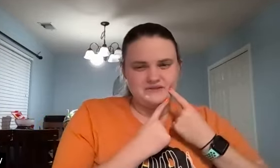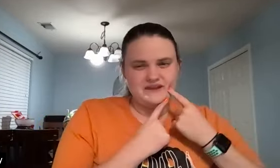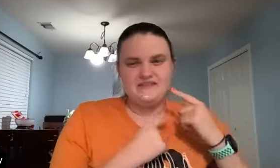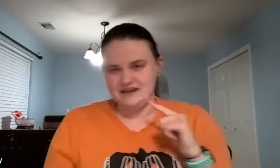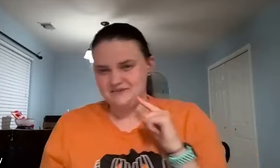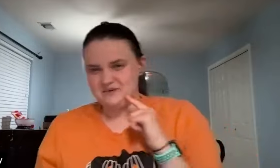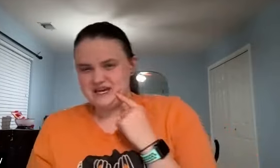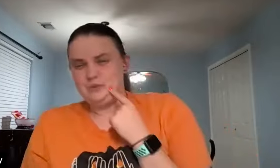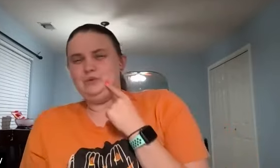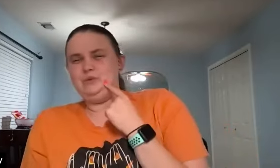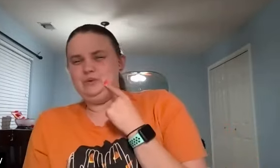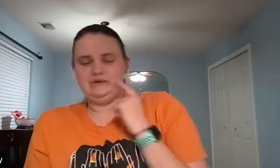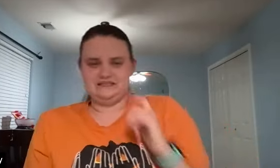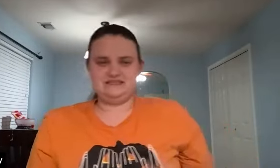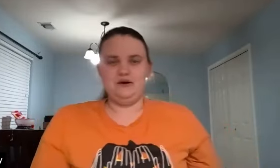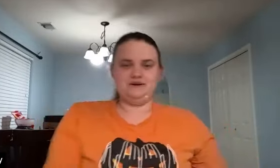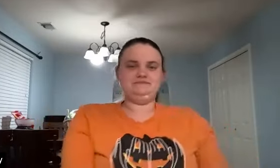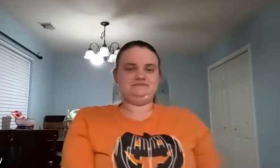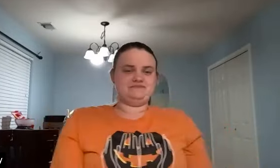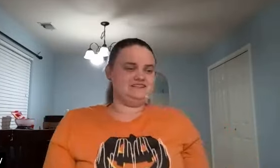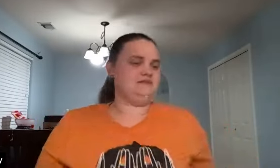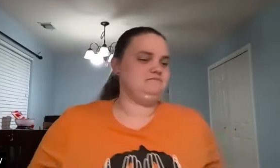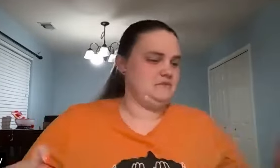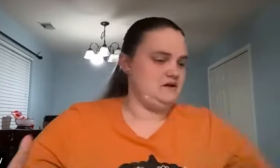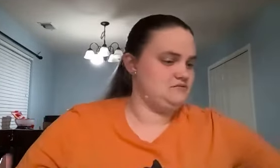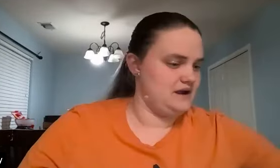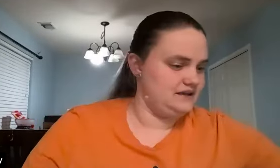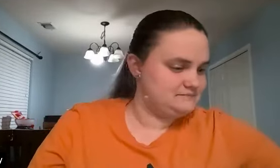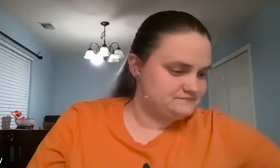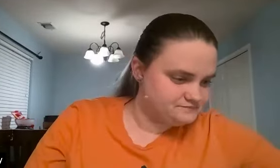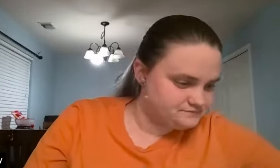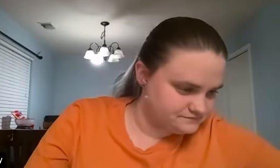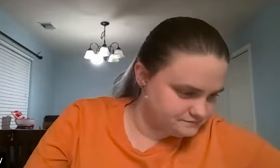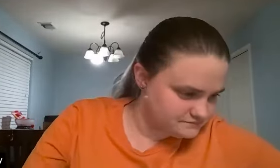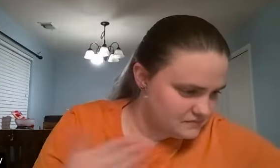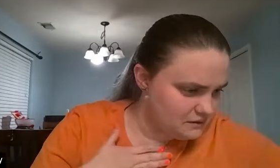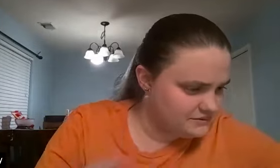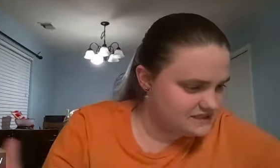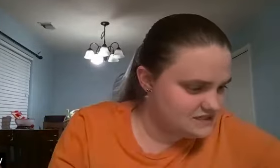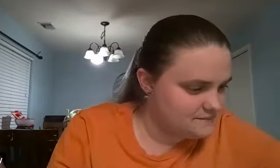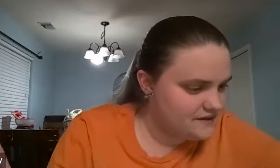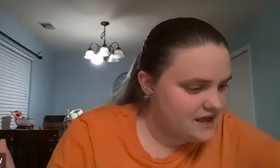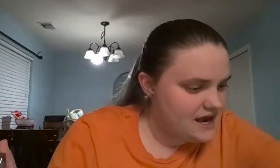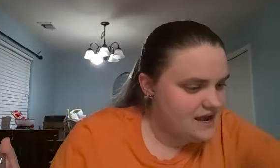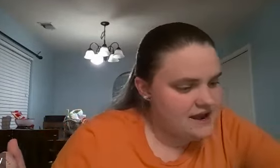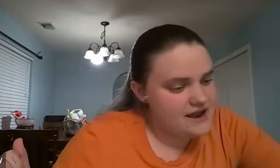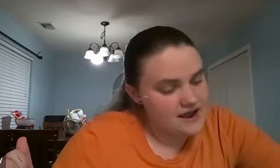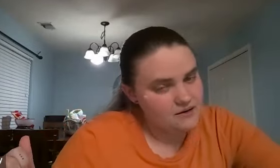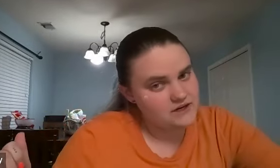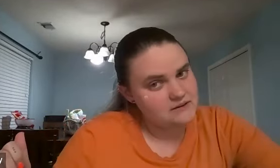it and then come in with that, ooh, it's sour. All righty. Excuse me. Now we're going to